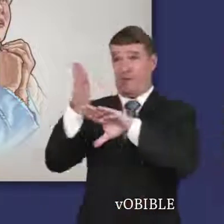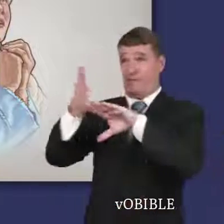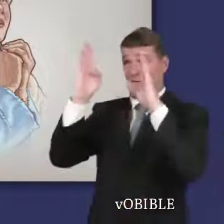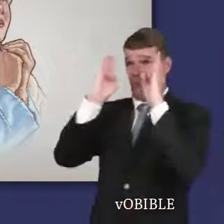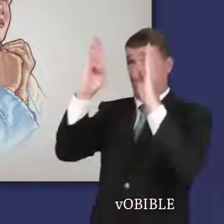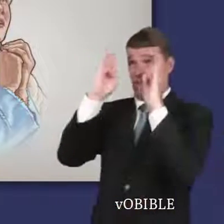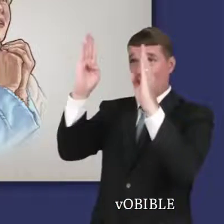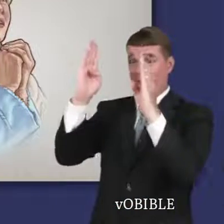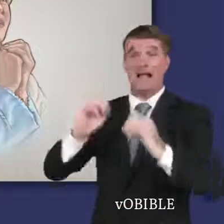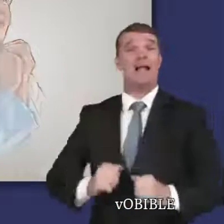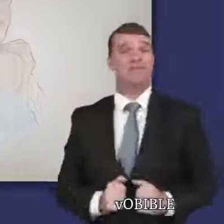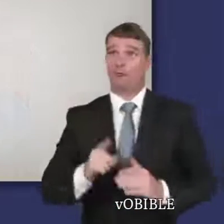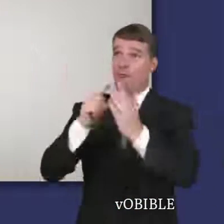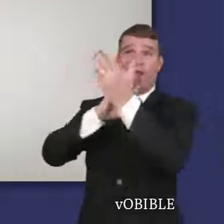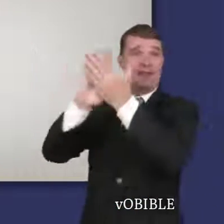God's service.